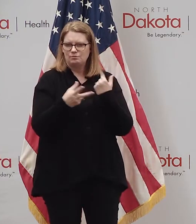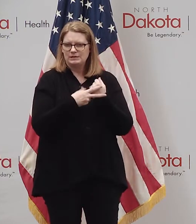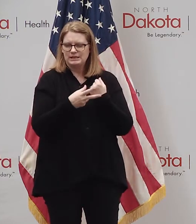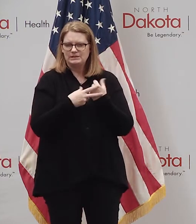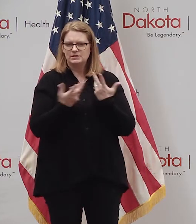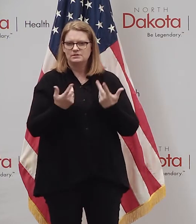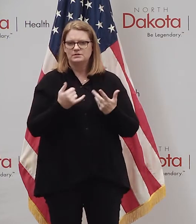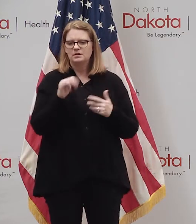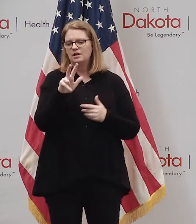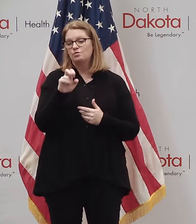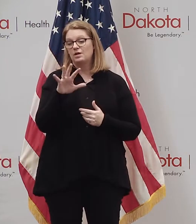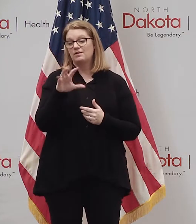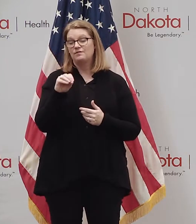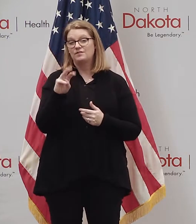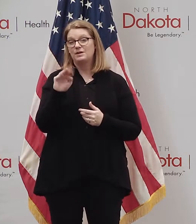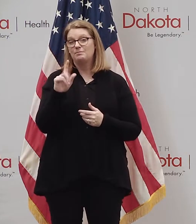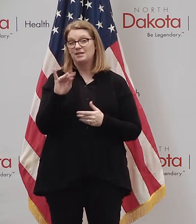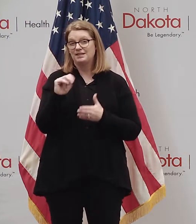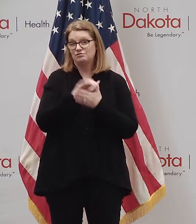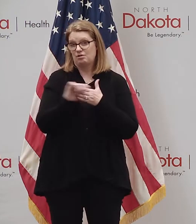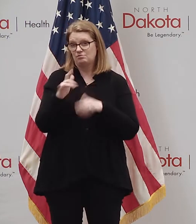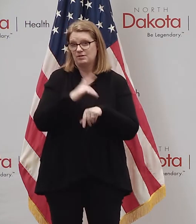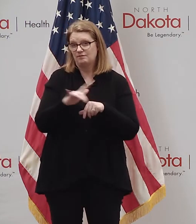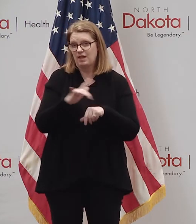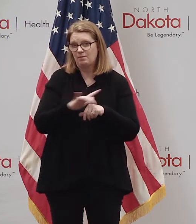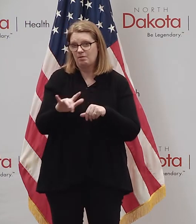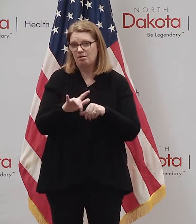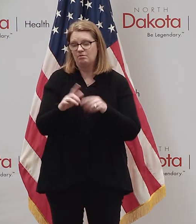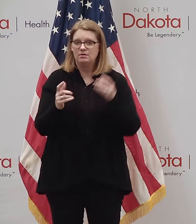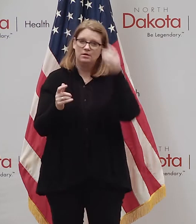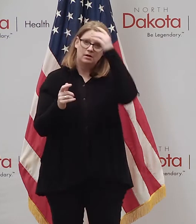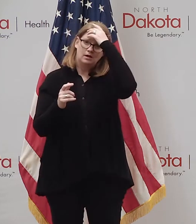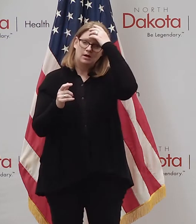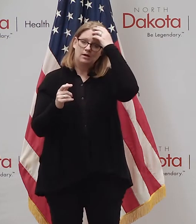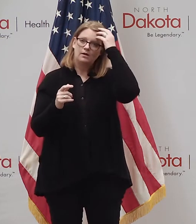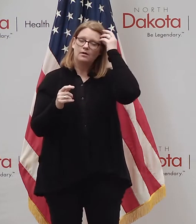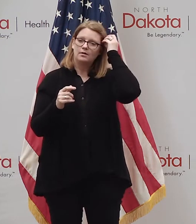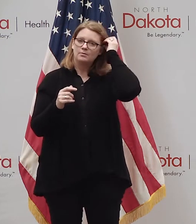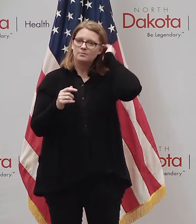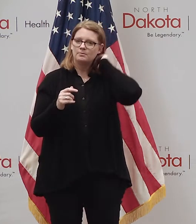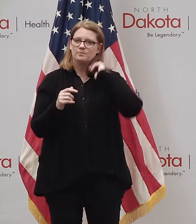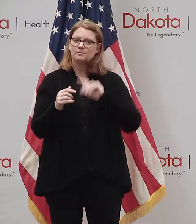There's $350 million of funding that's come available. We were reminded